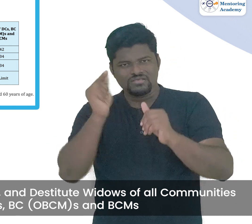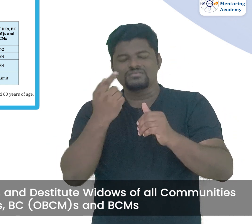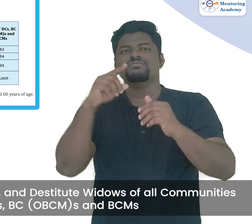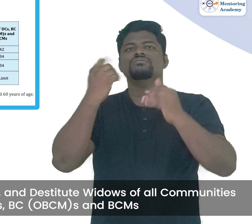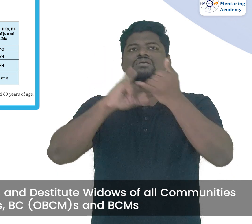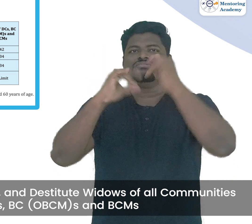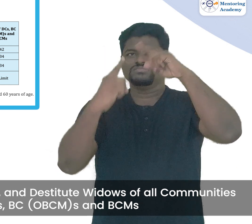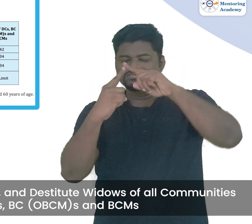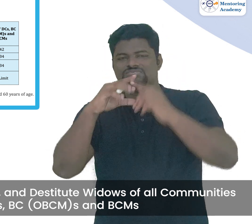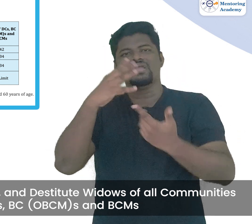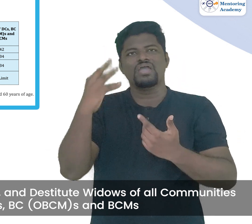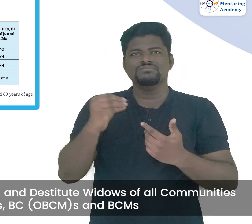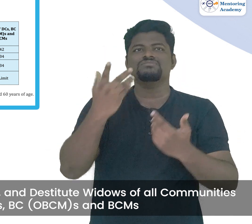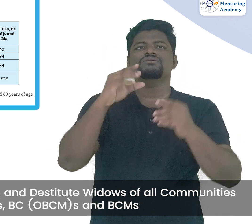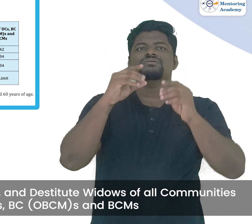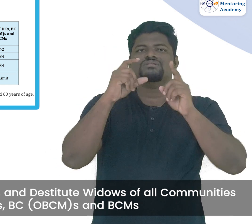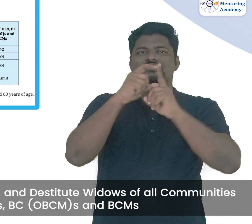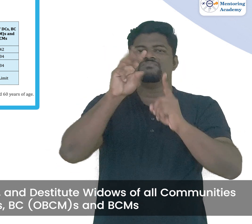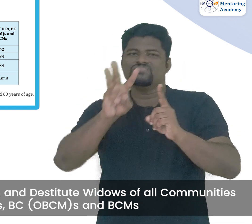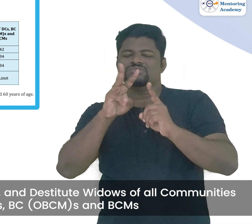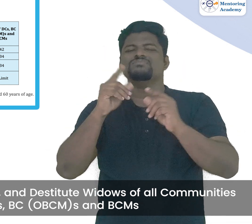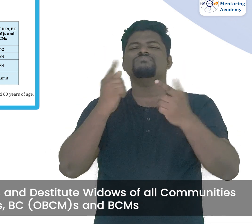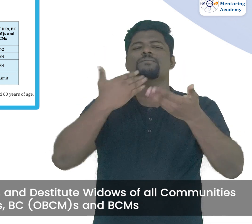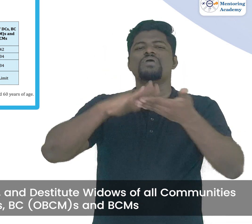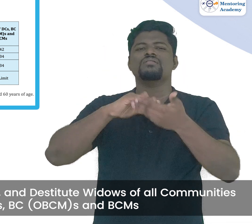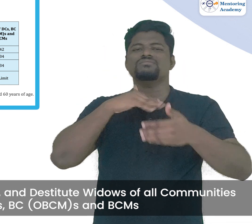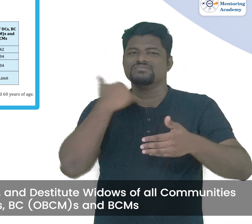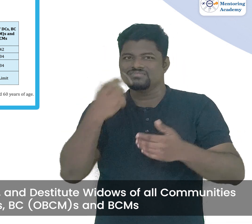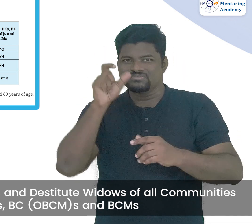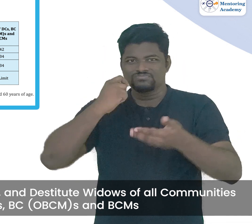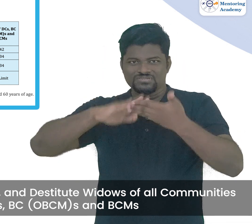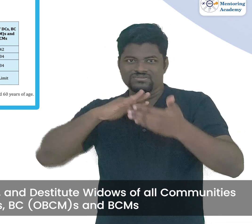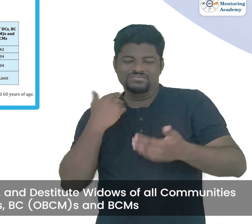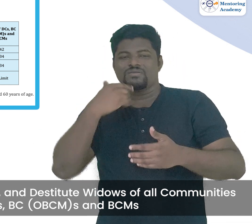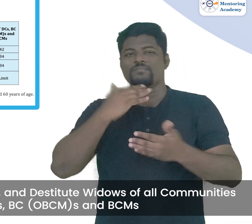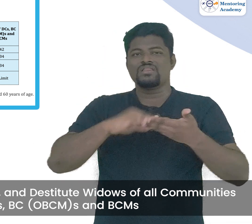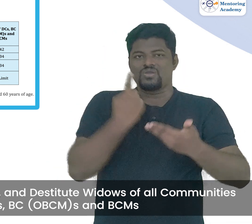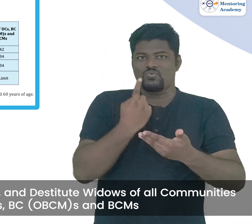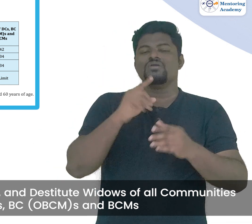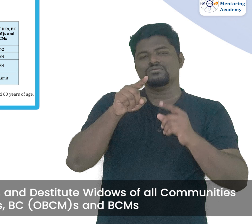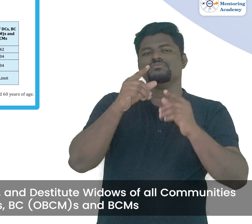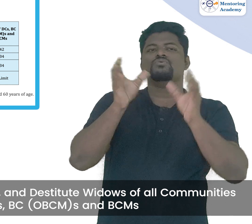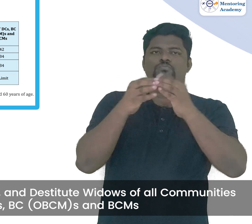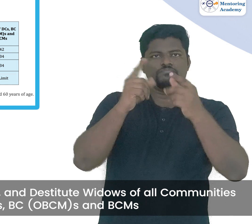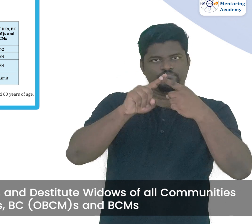SCAs, STs, and destitute widows of all communities, and MBCs or DCs,